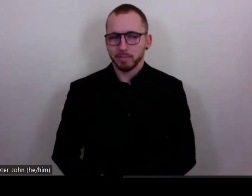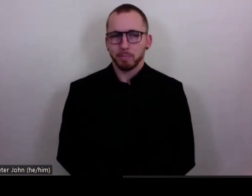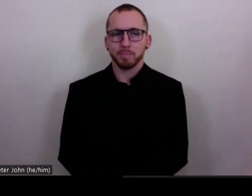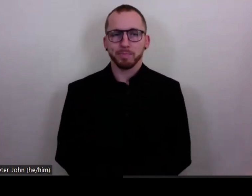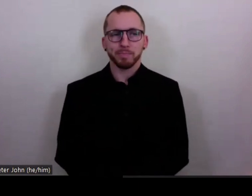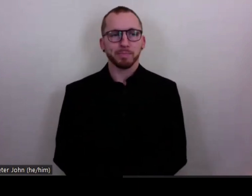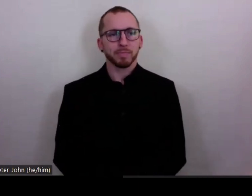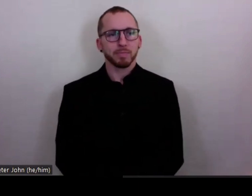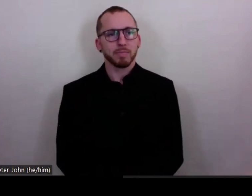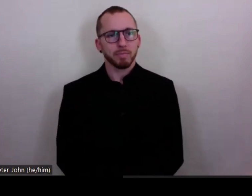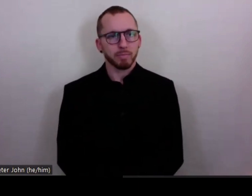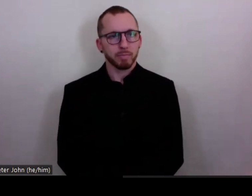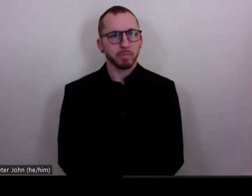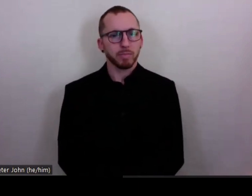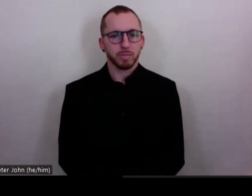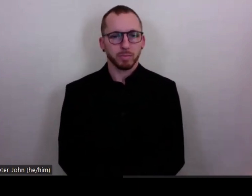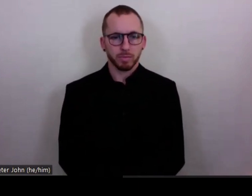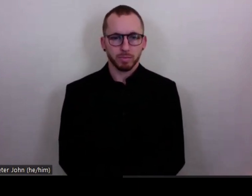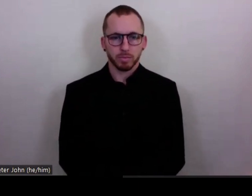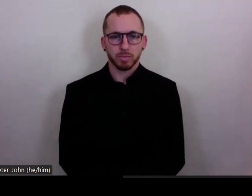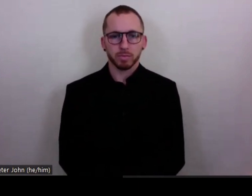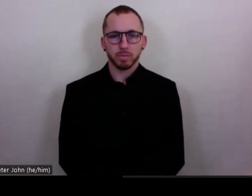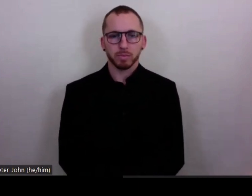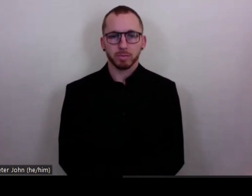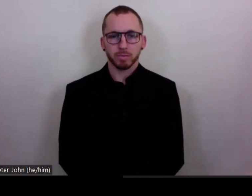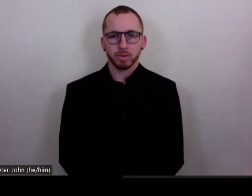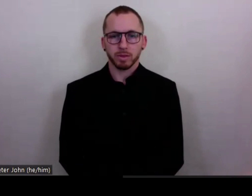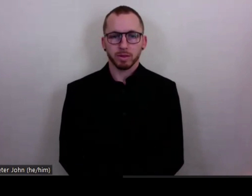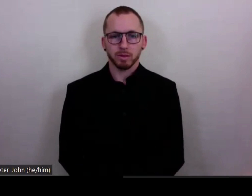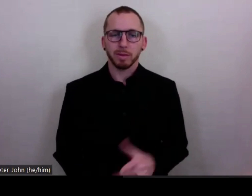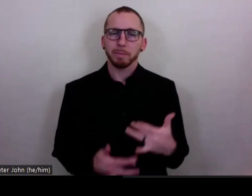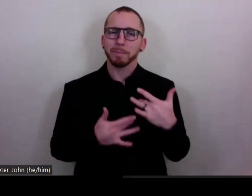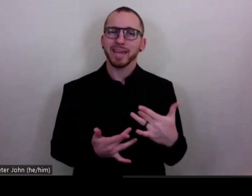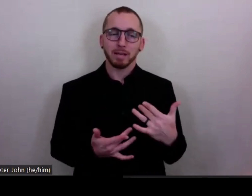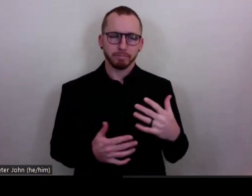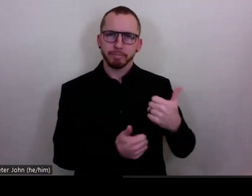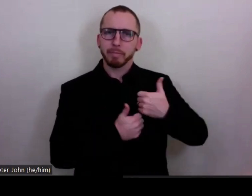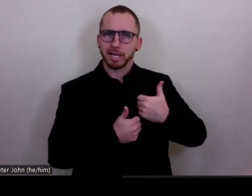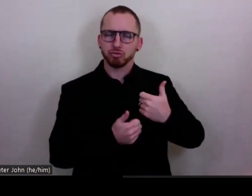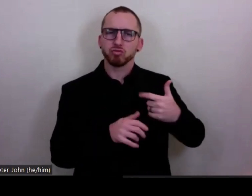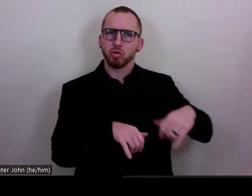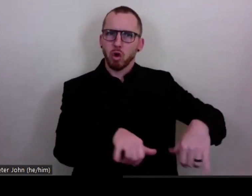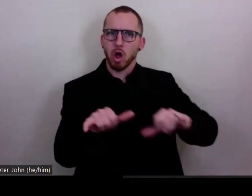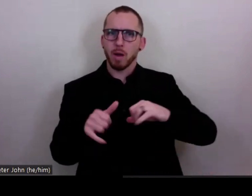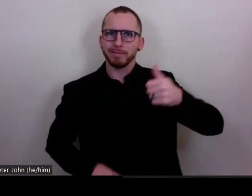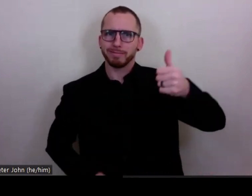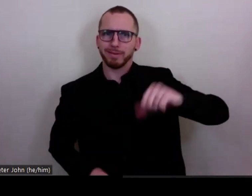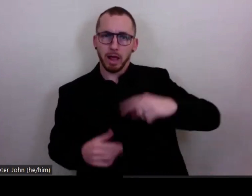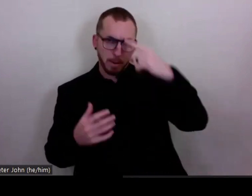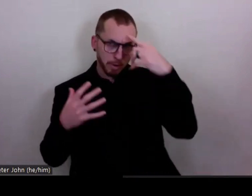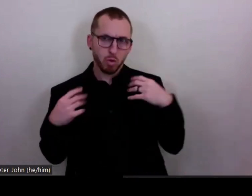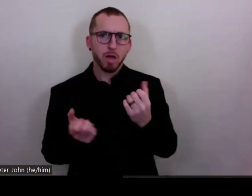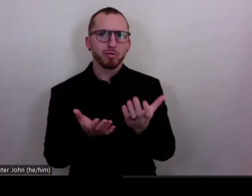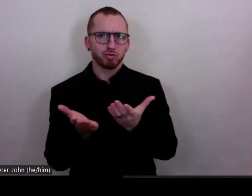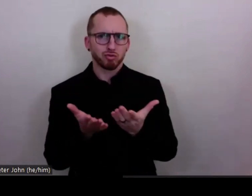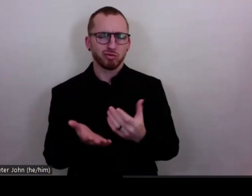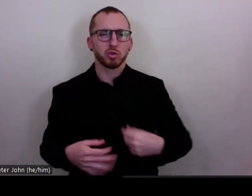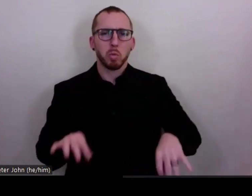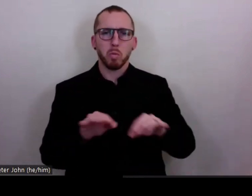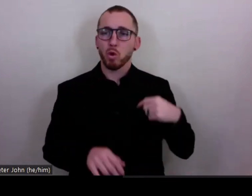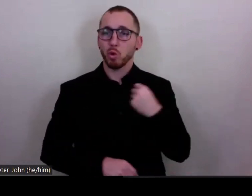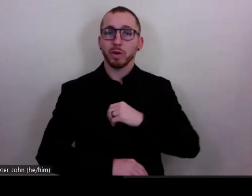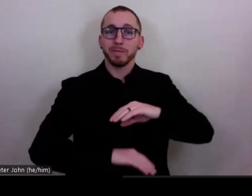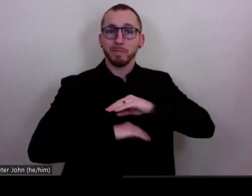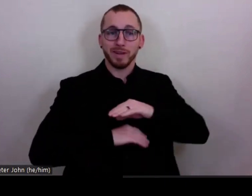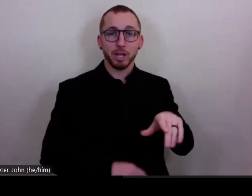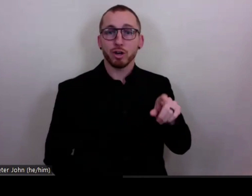decline referrals for mental health. And so it's really important to ensure that we are meeting their needs in primary